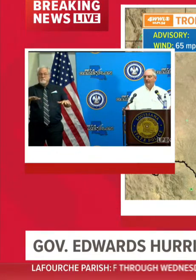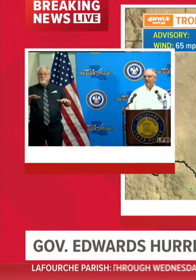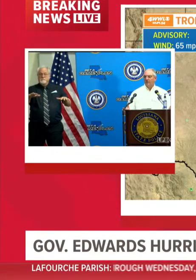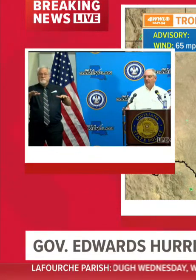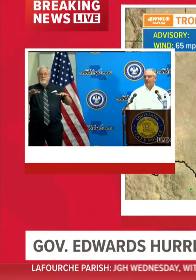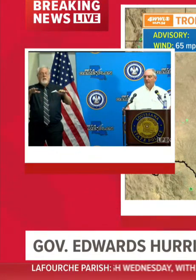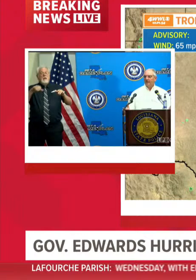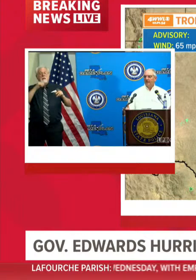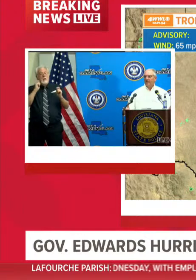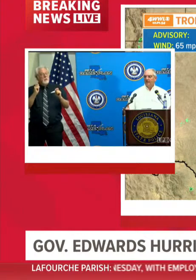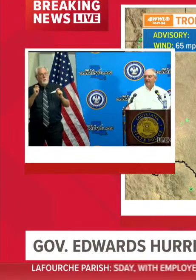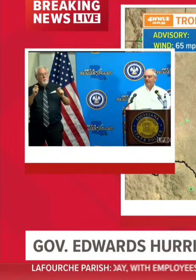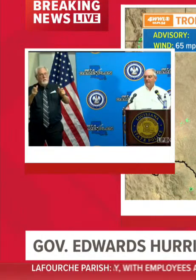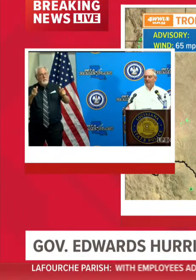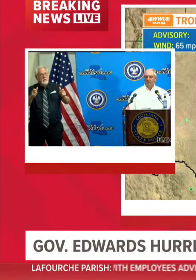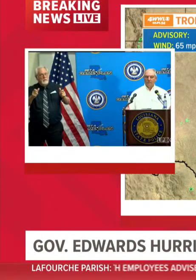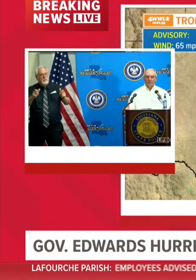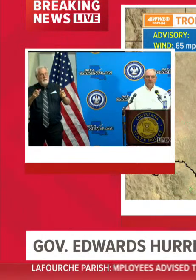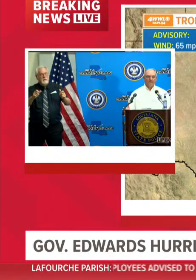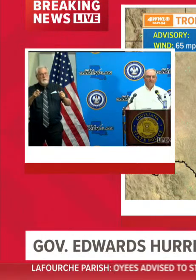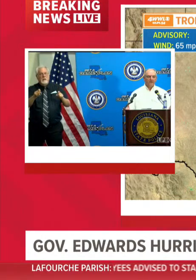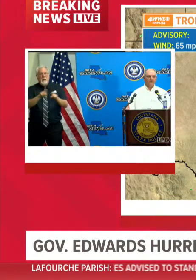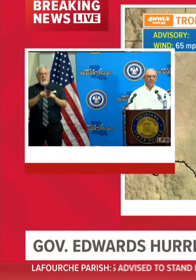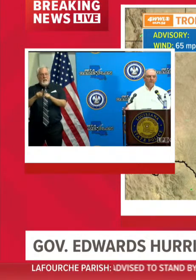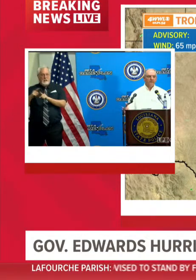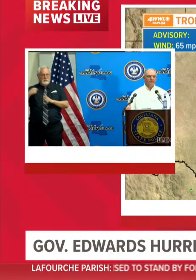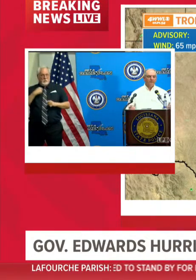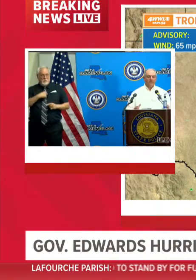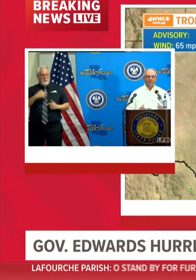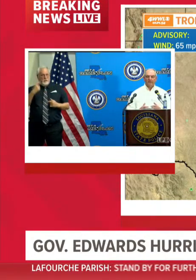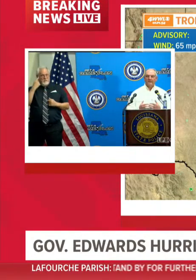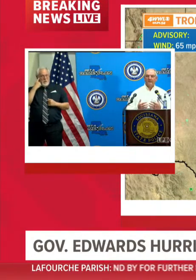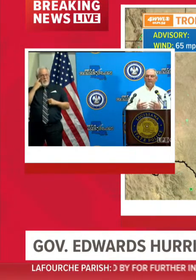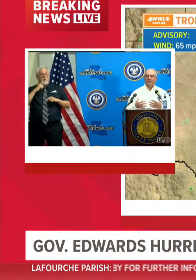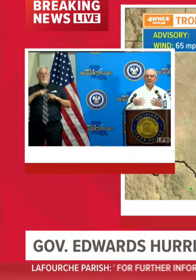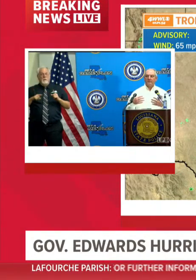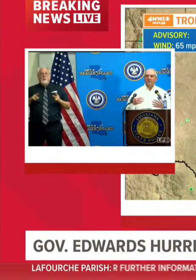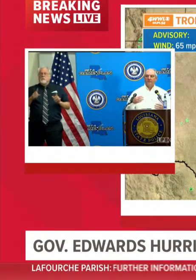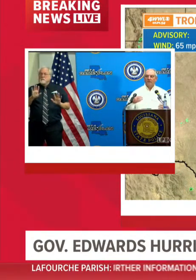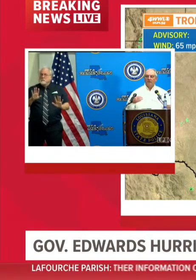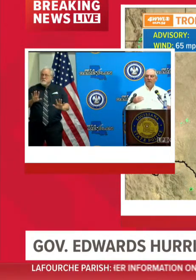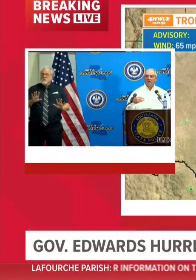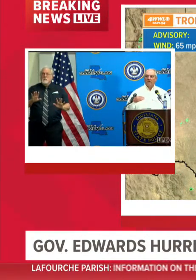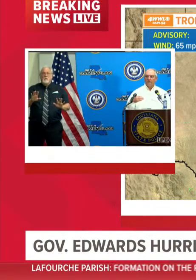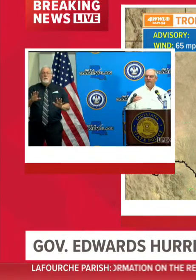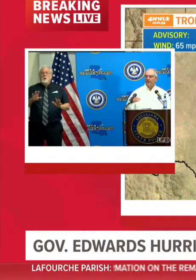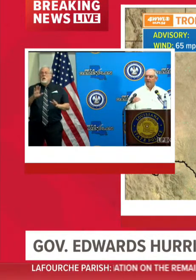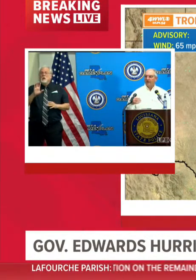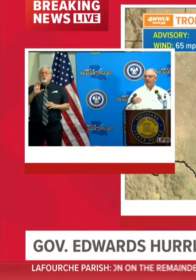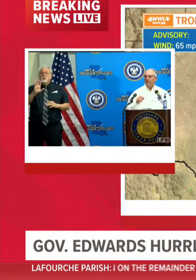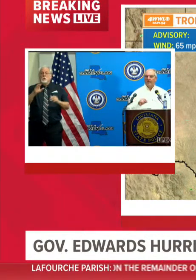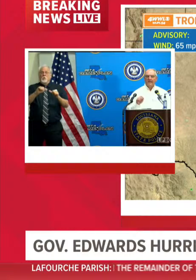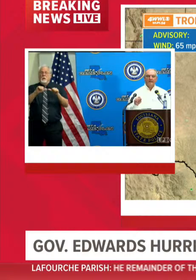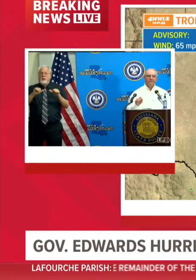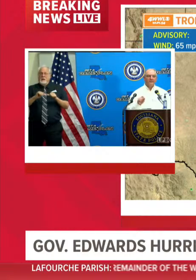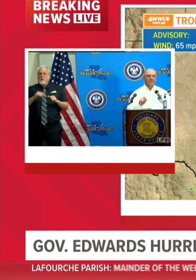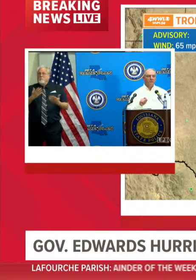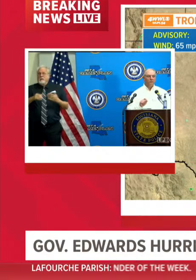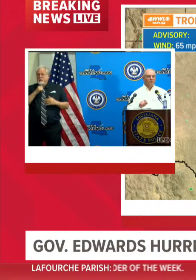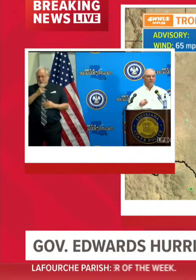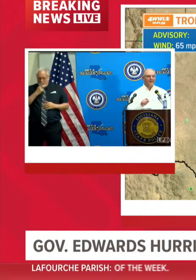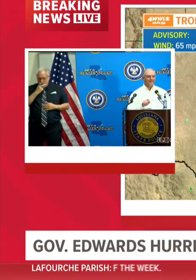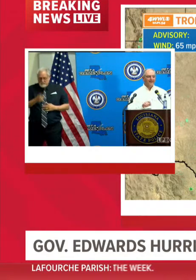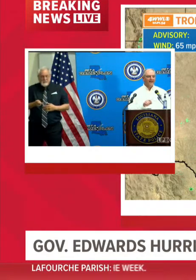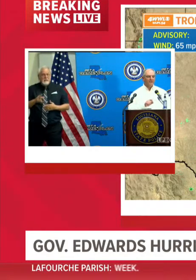Now, not as quickly as we had feared, but what I'm trying to tell people is, in your particular area, you may not have seen